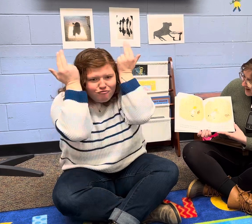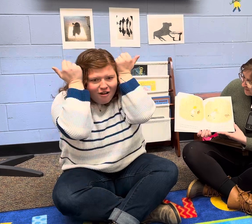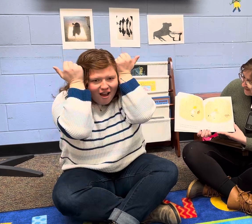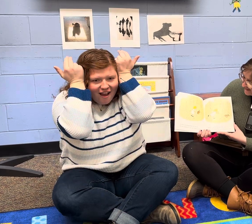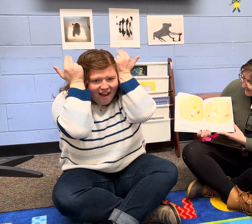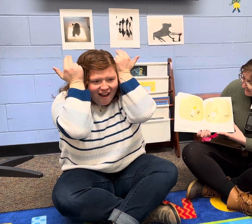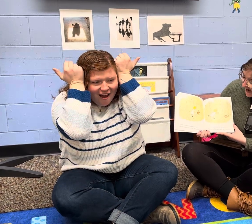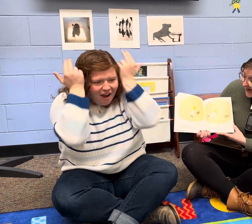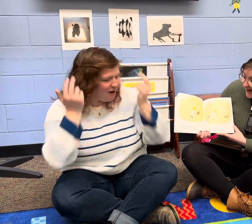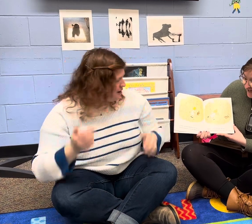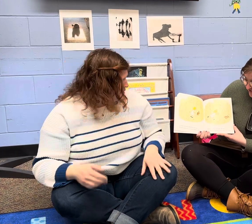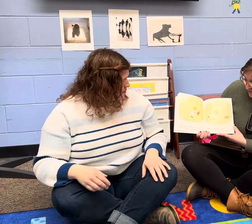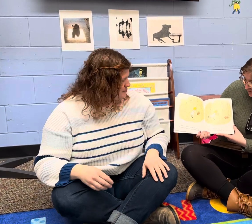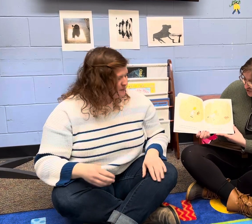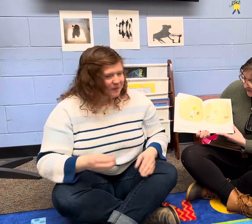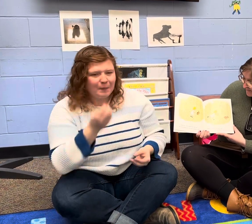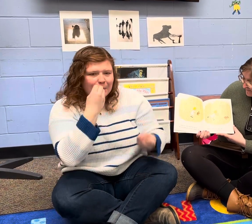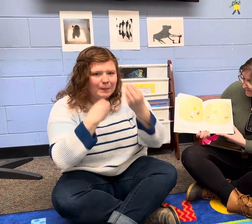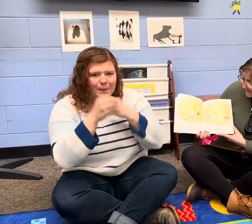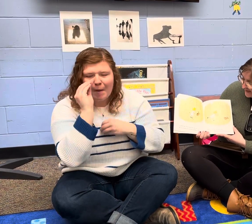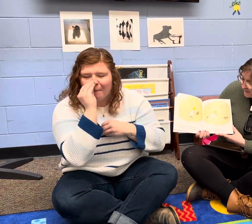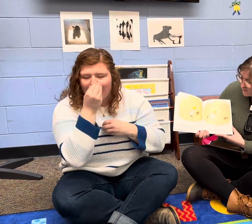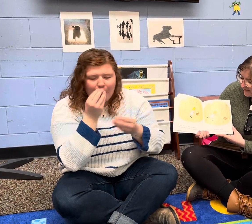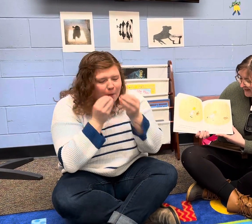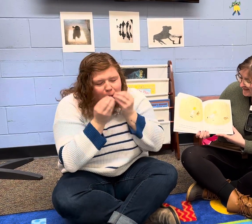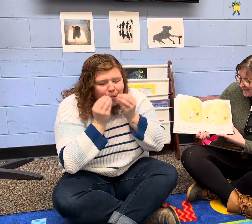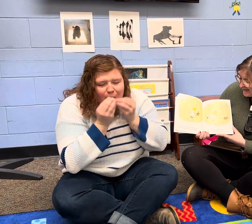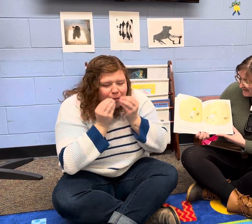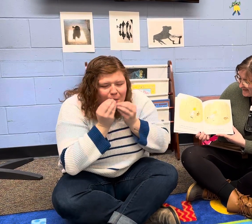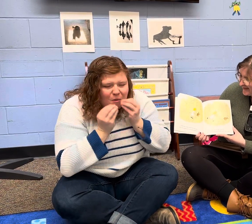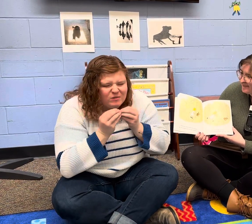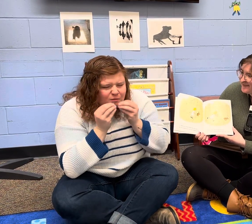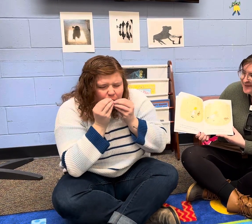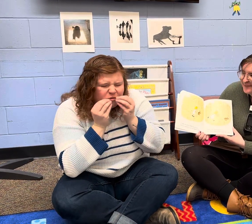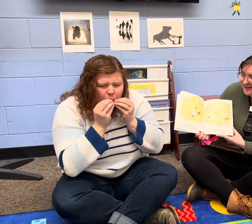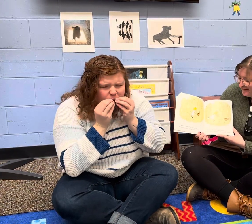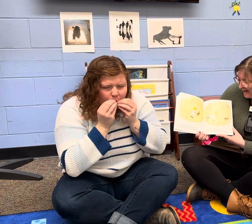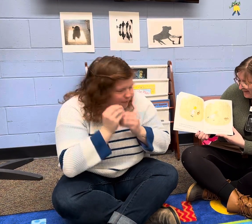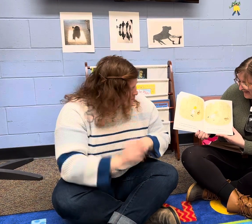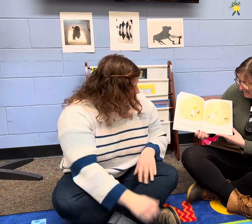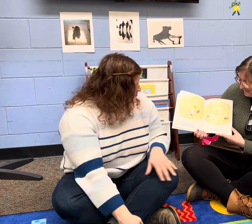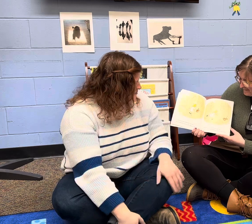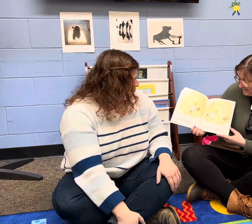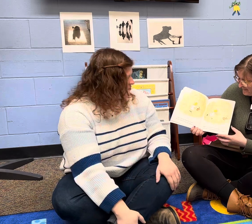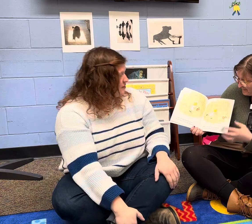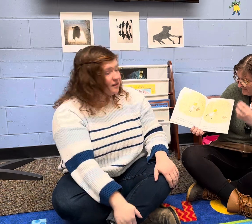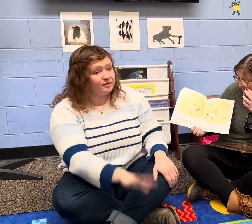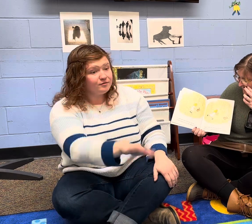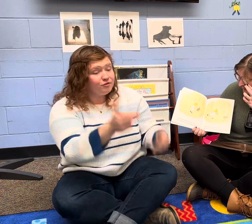A rabbit was sitting behind the oak tree, and he was wiggling his nose and nibbling a flower.